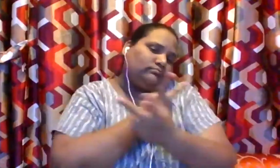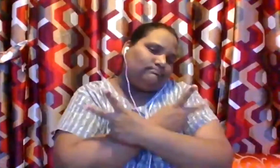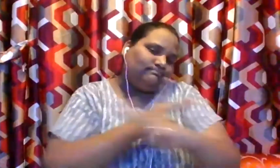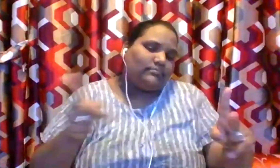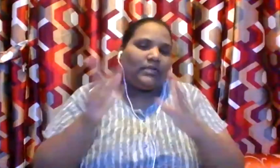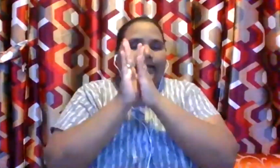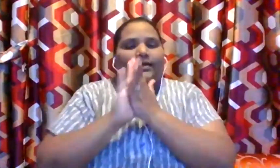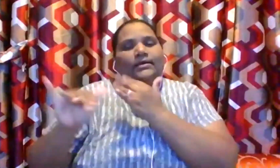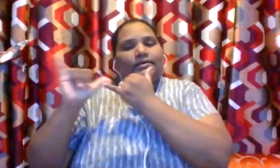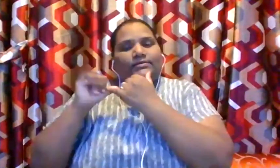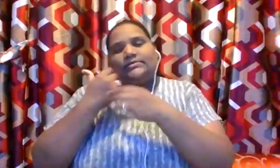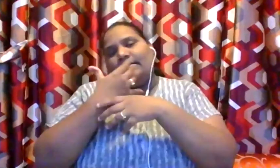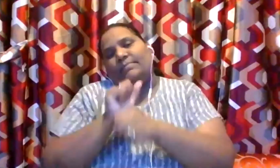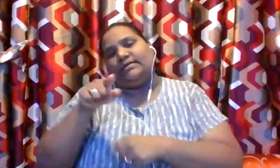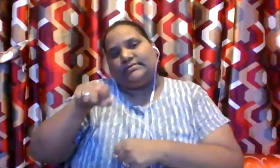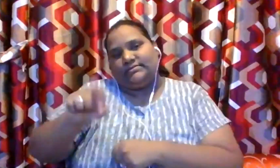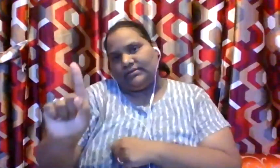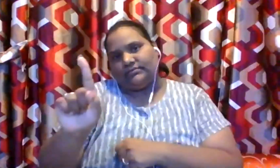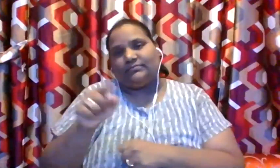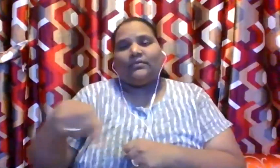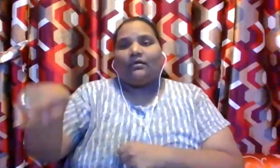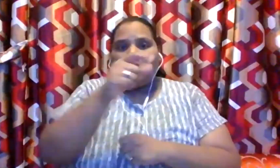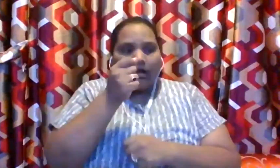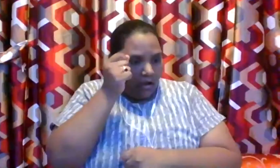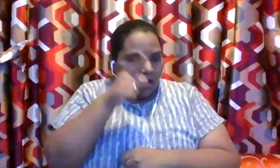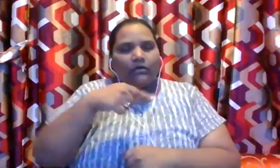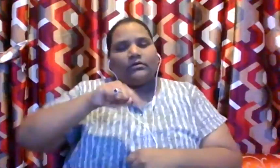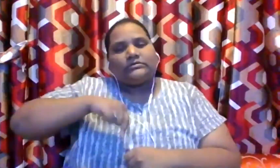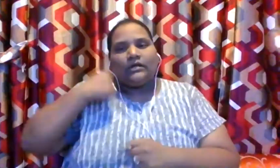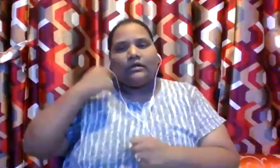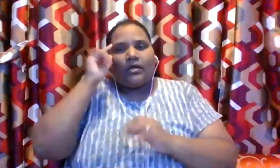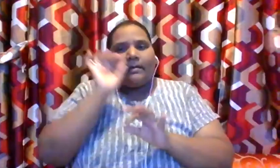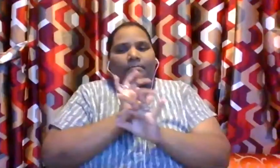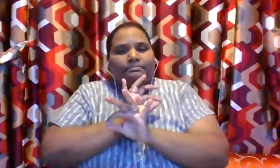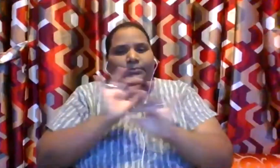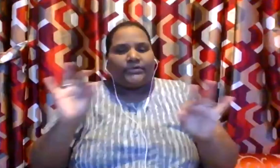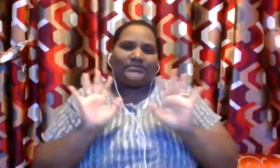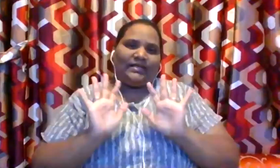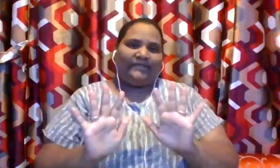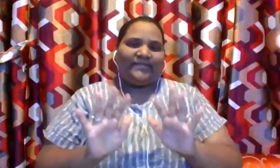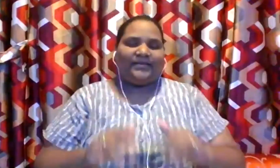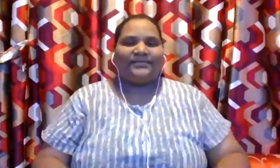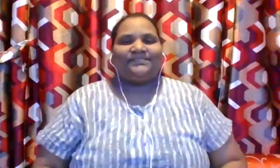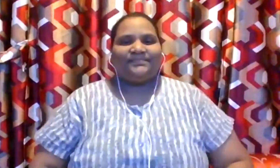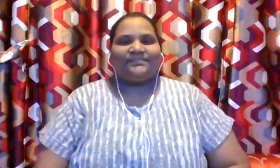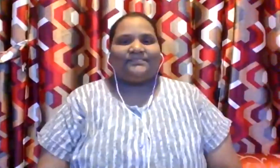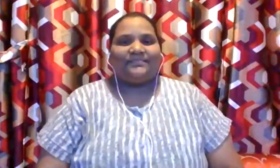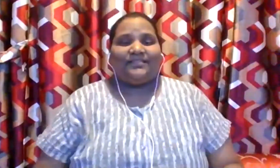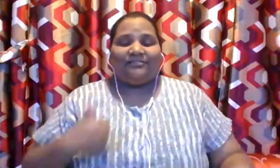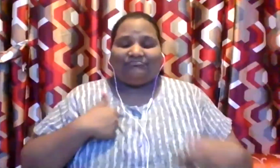will be more peaceful after understanding all this knowledge. So I humbly suggest all of you to please